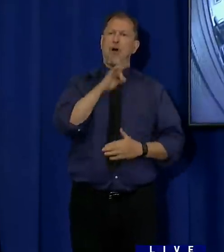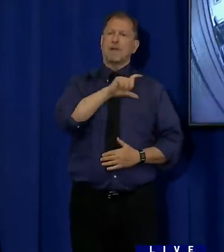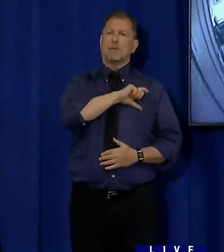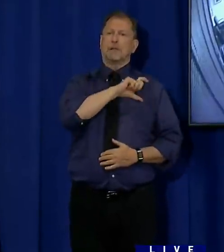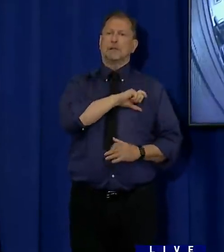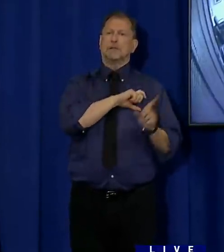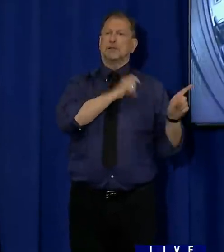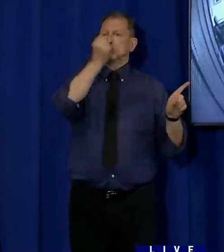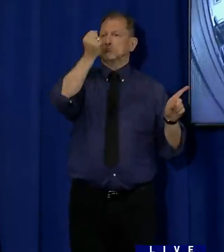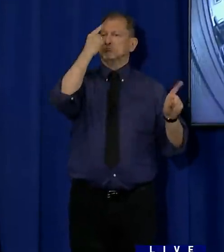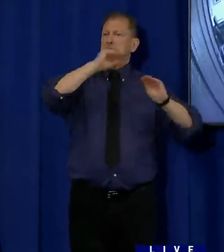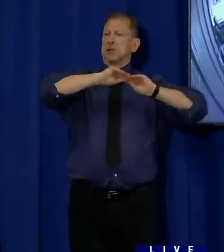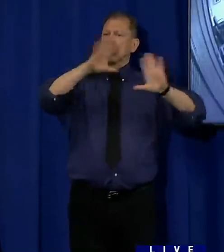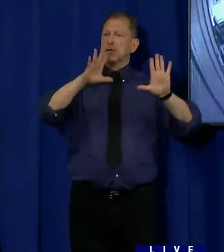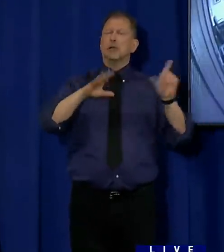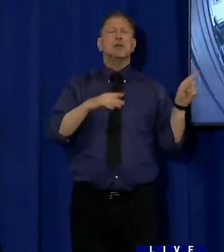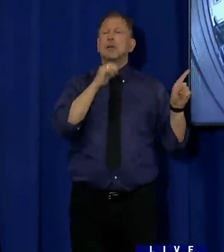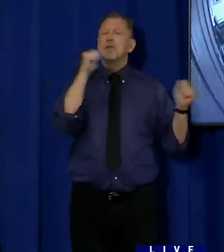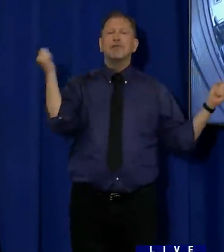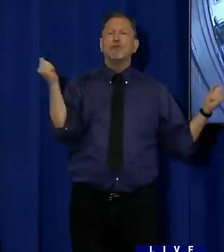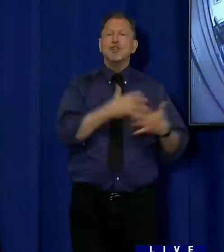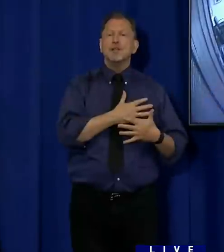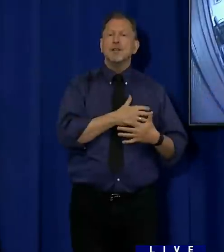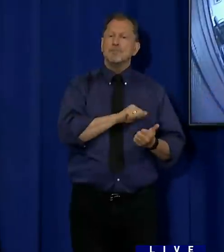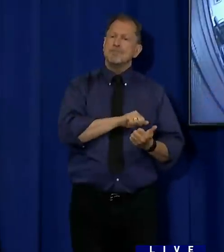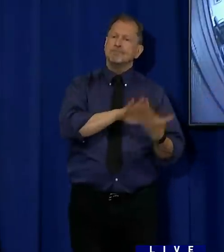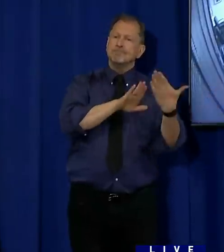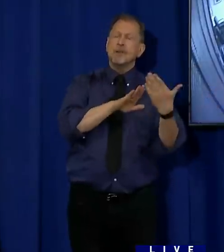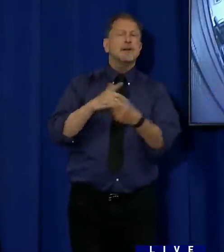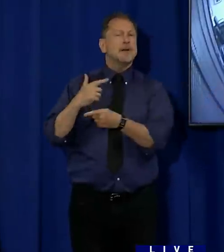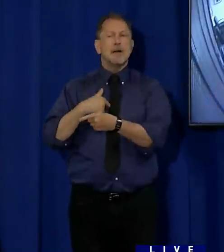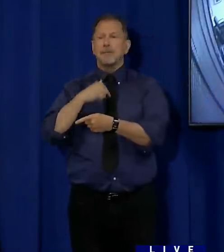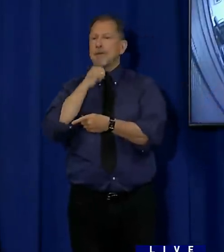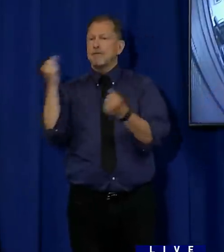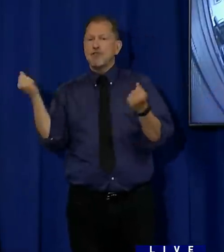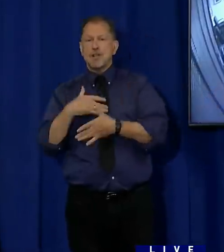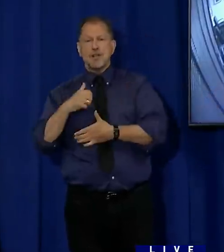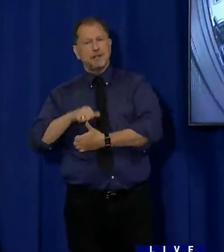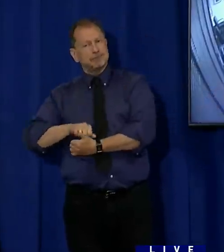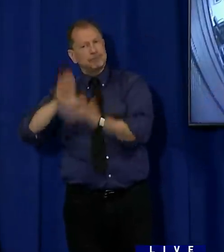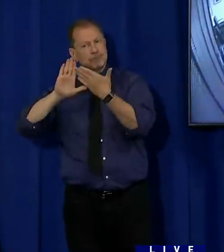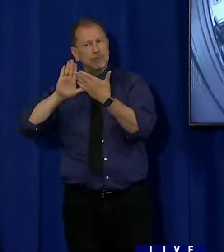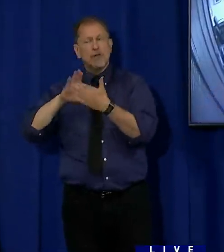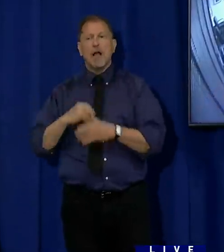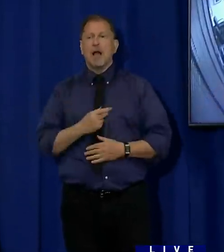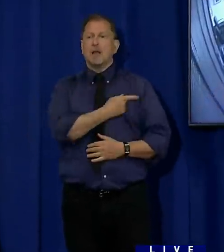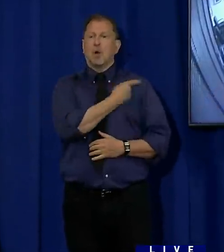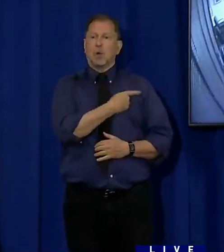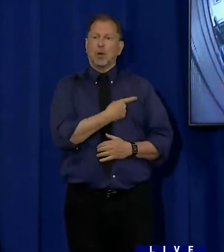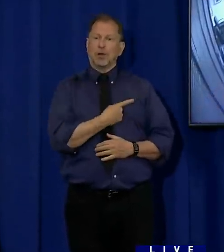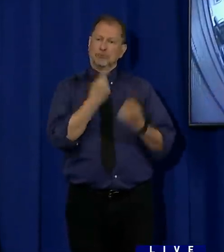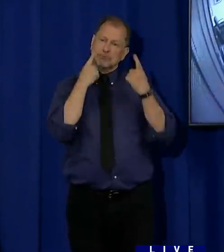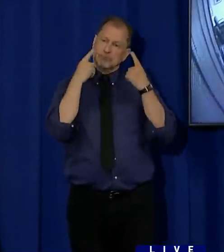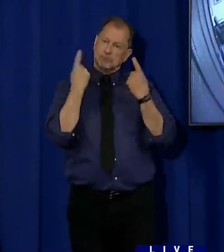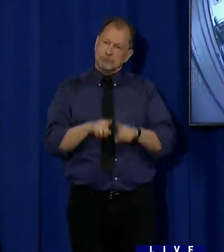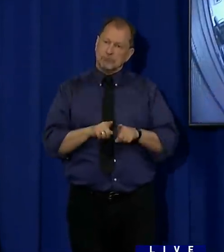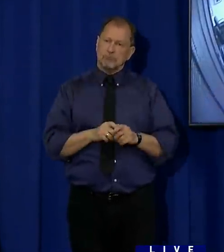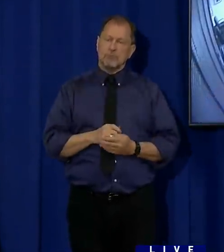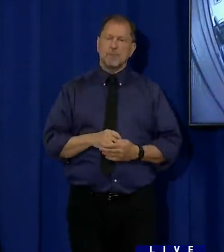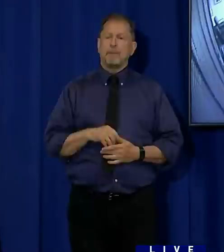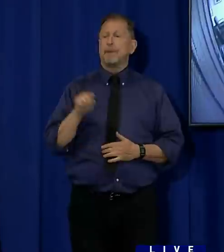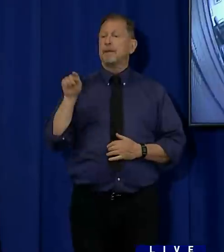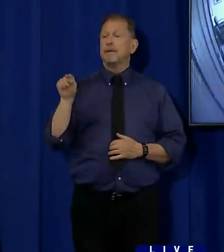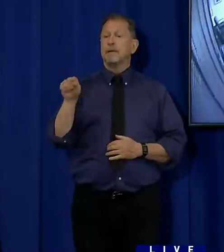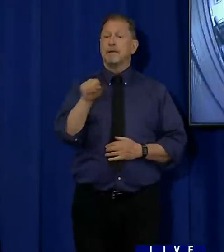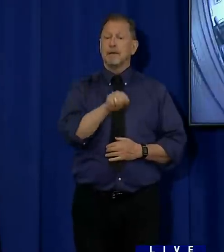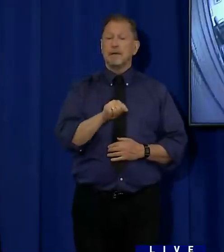He's not afraid, and neither am I. And together, we want to be clear. You're not serving or